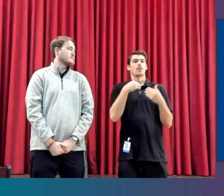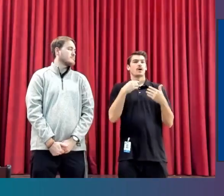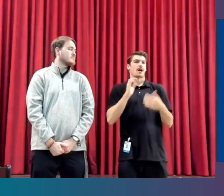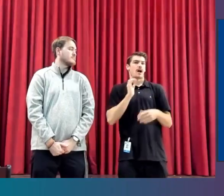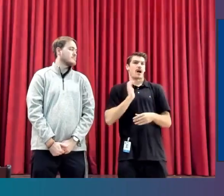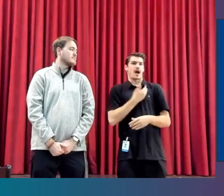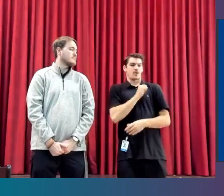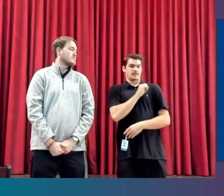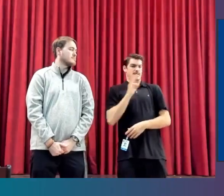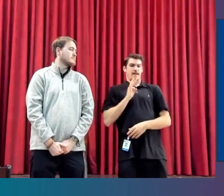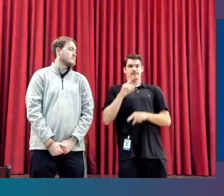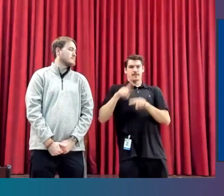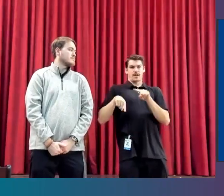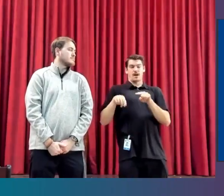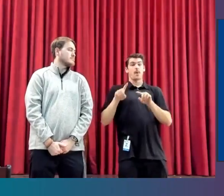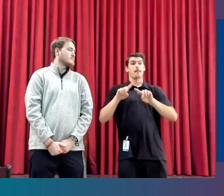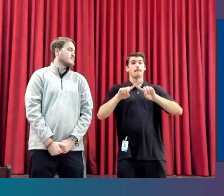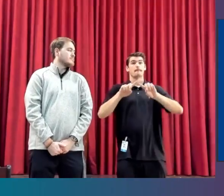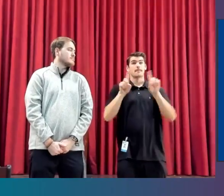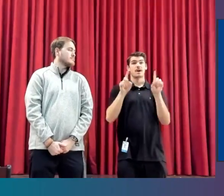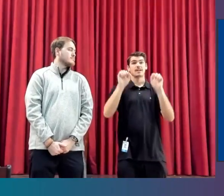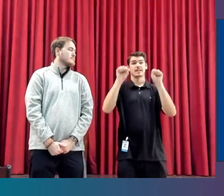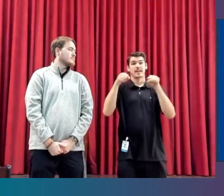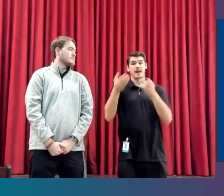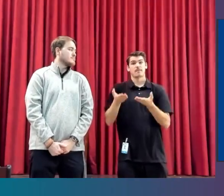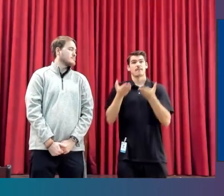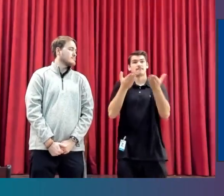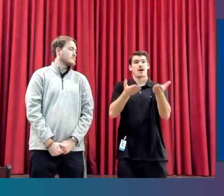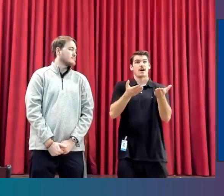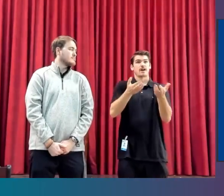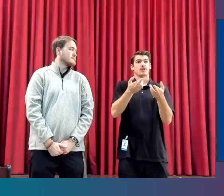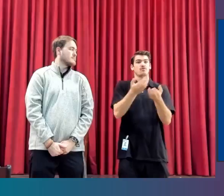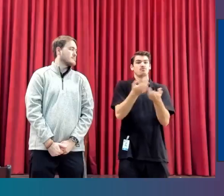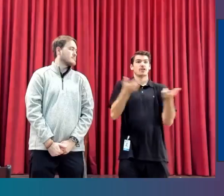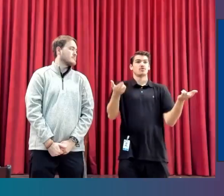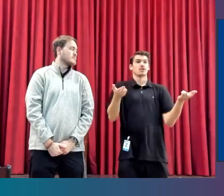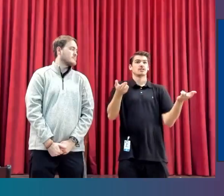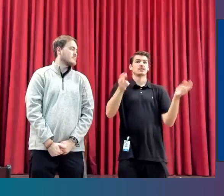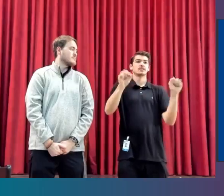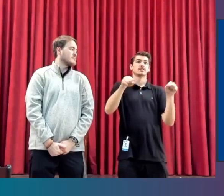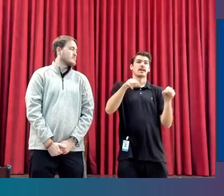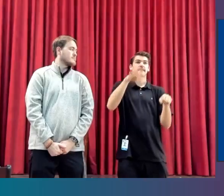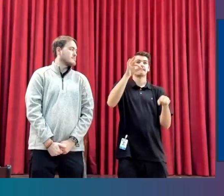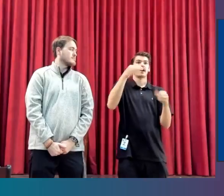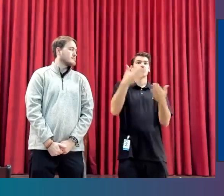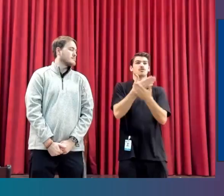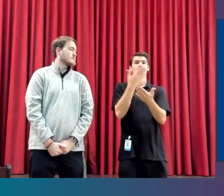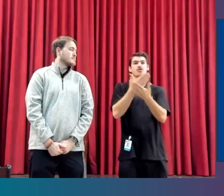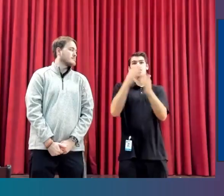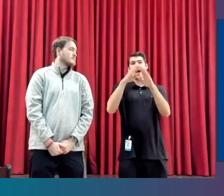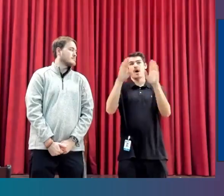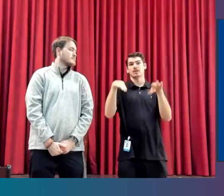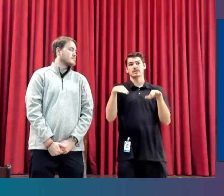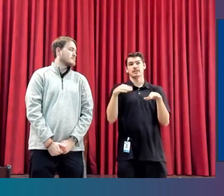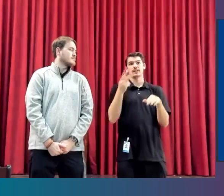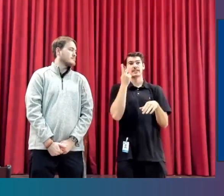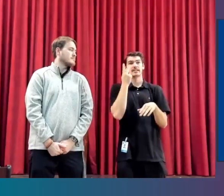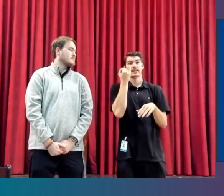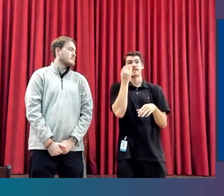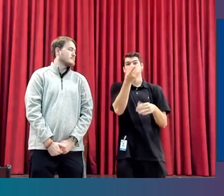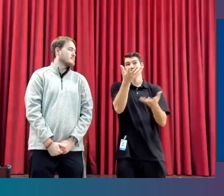do that. But they can provide some resources where you could look at some new housing and decide if you want to